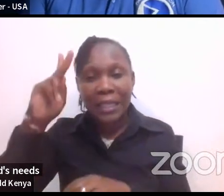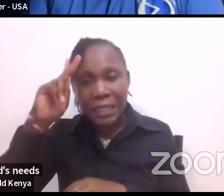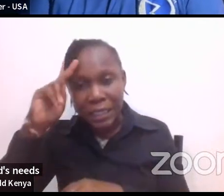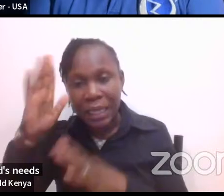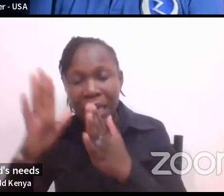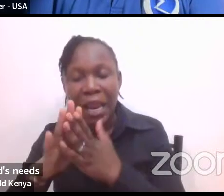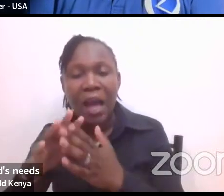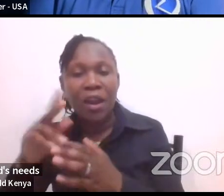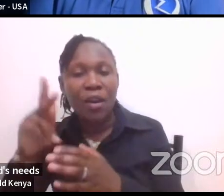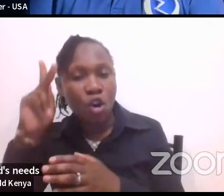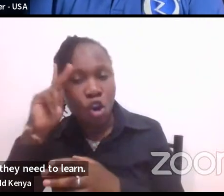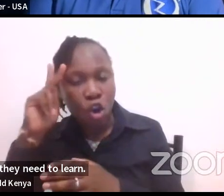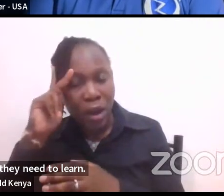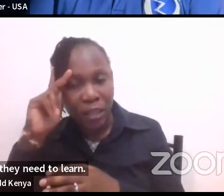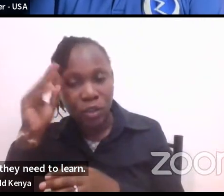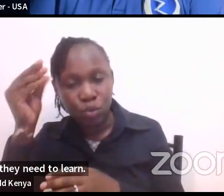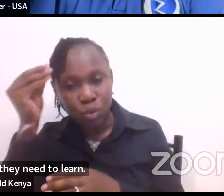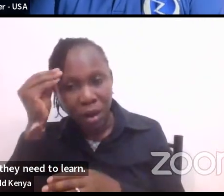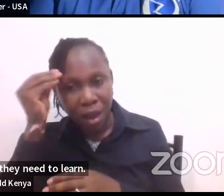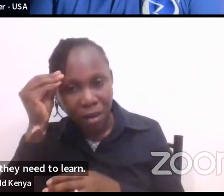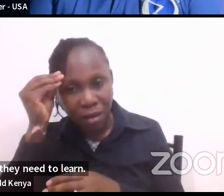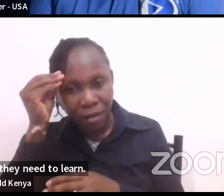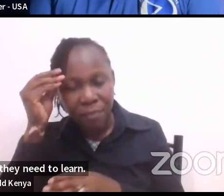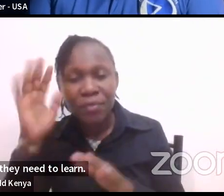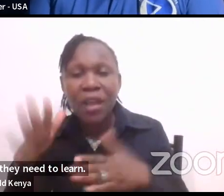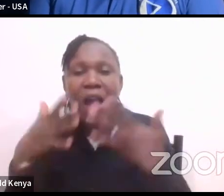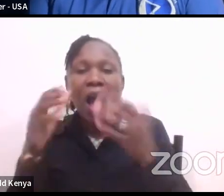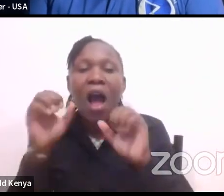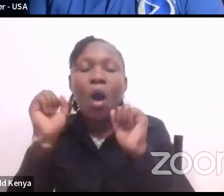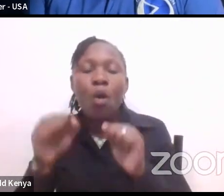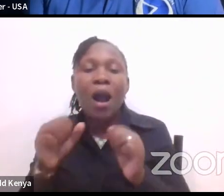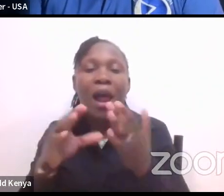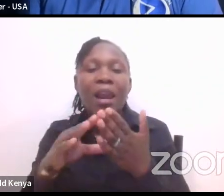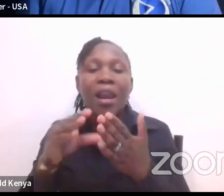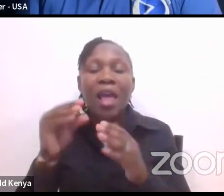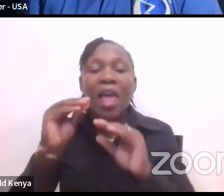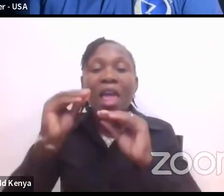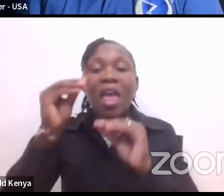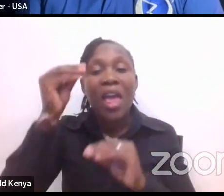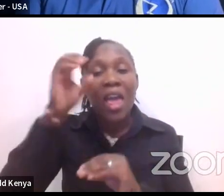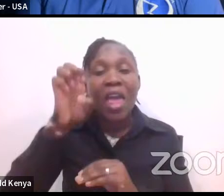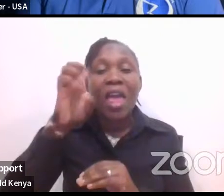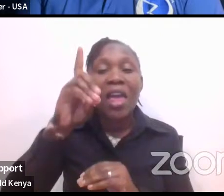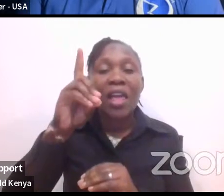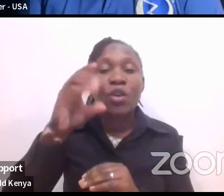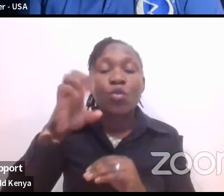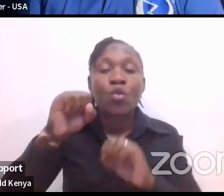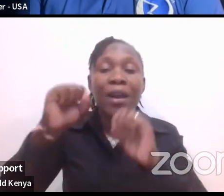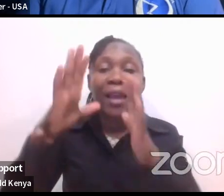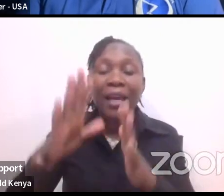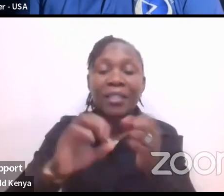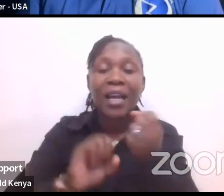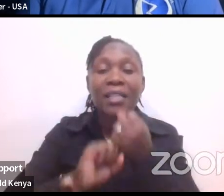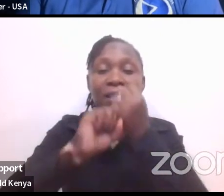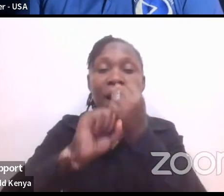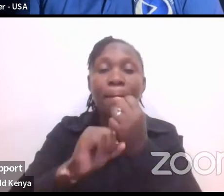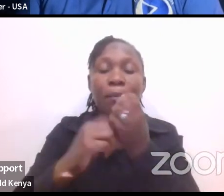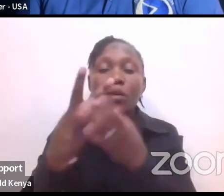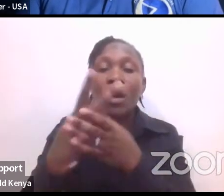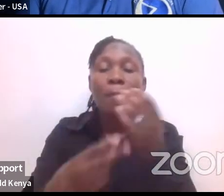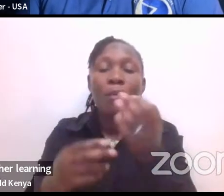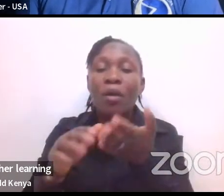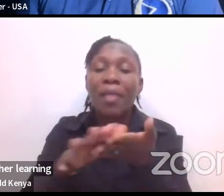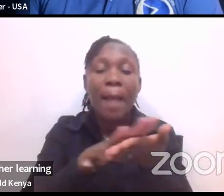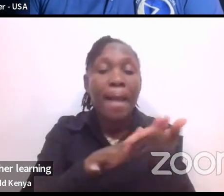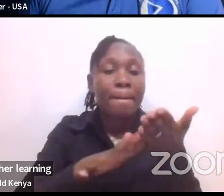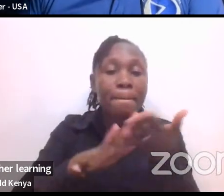So how can educators support both the basic needs and higher learning skills of students